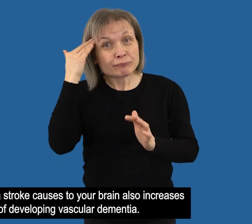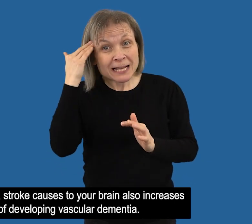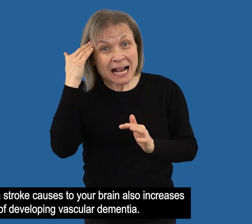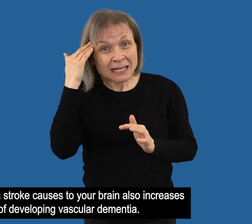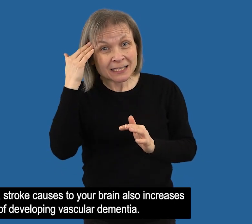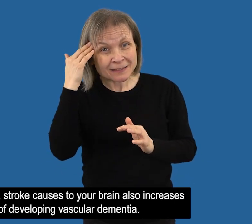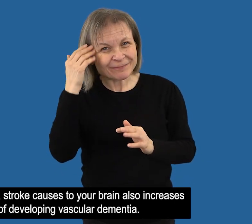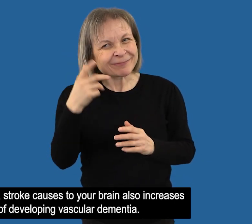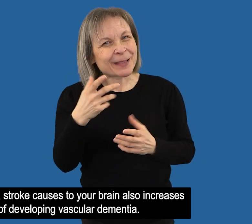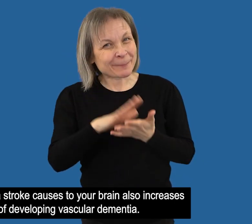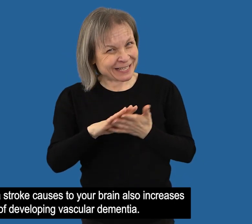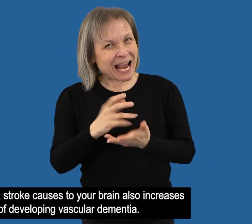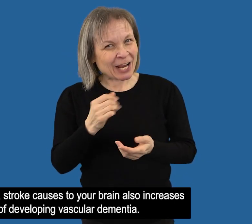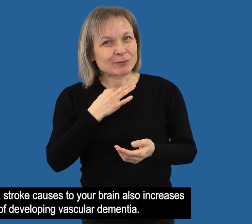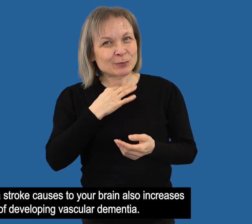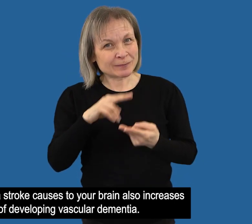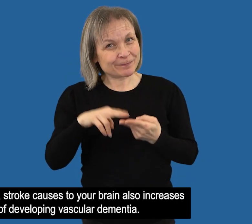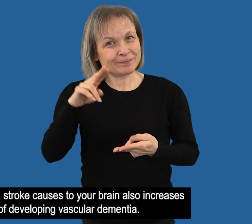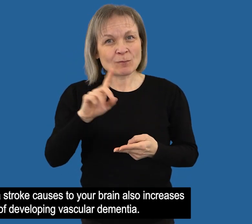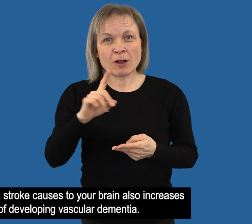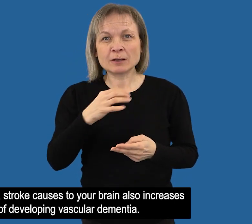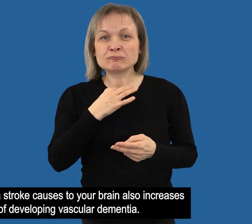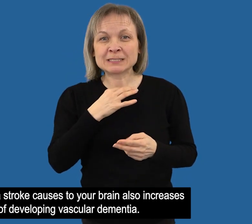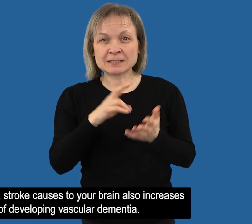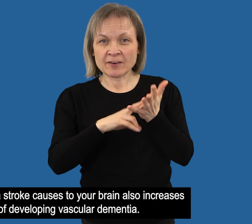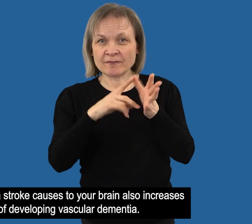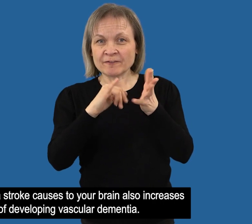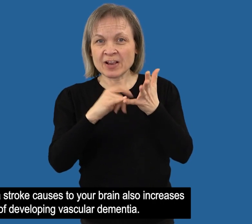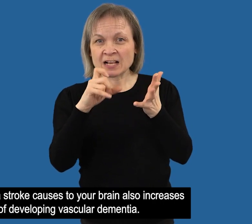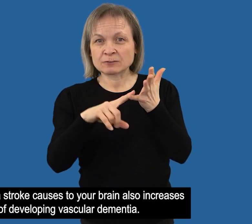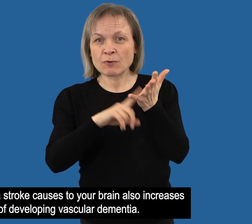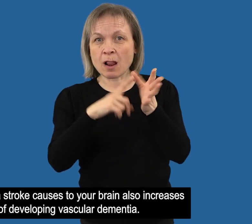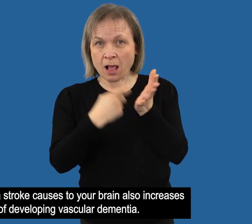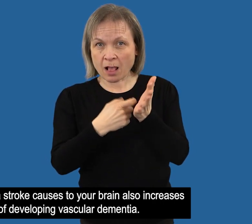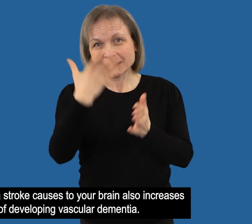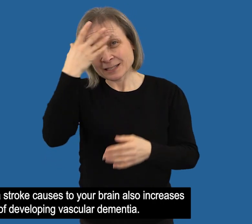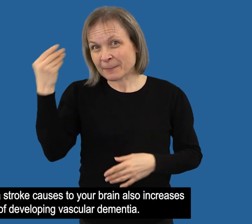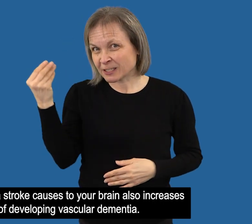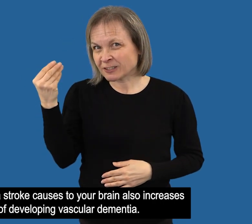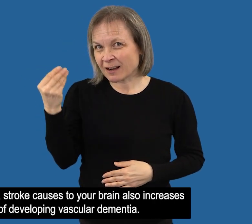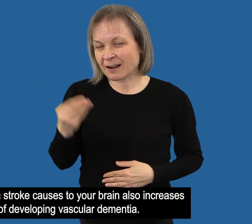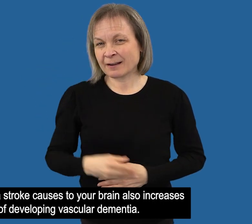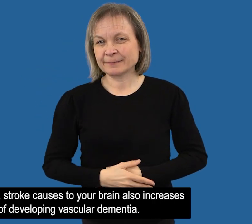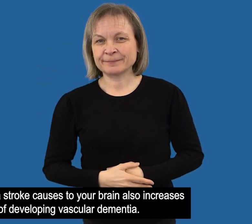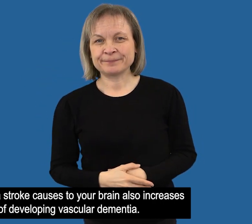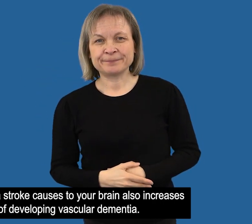The damage that a stroke causes to your brain also increases the risk of developing vascular dementia.